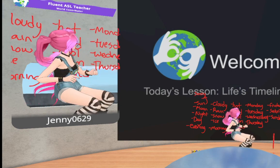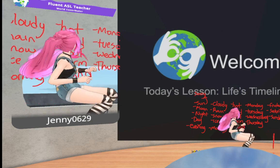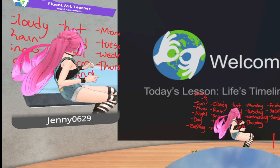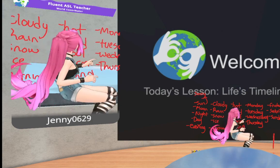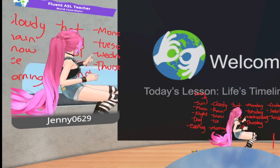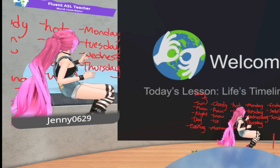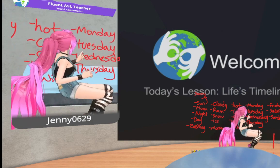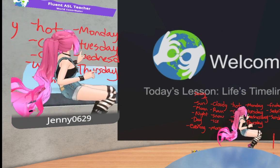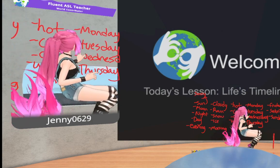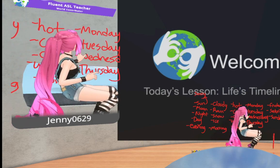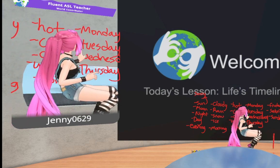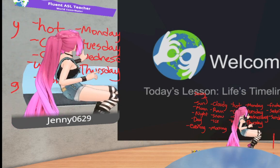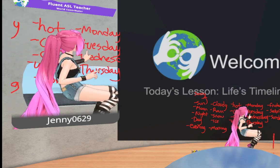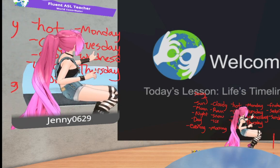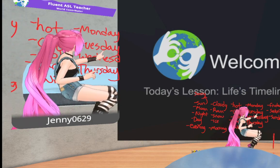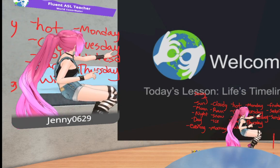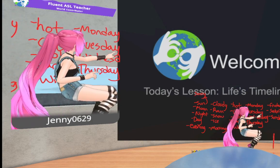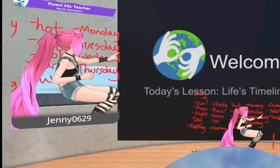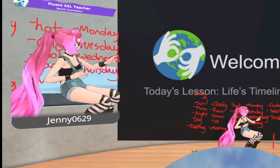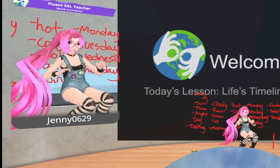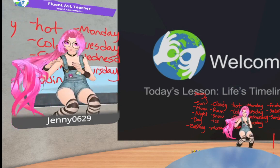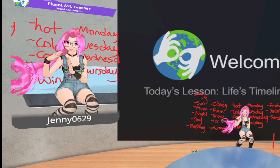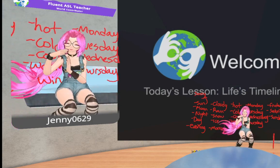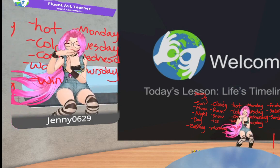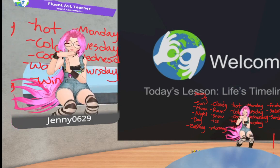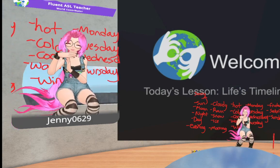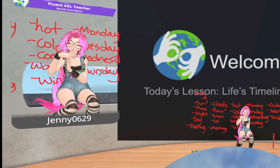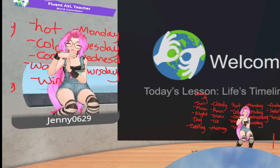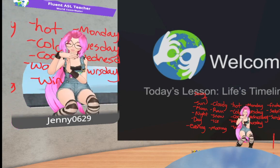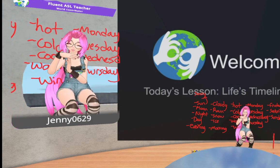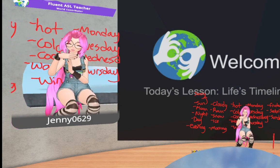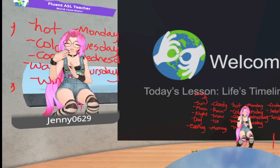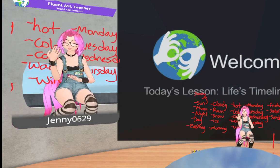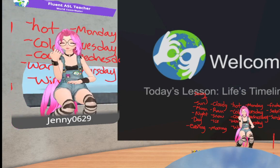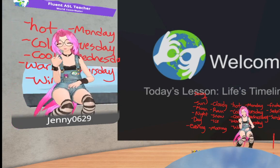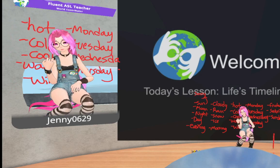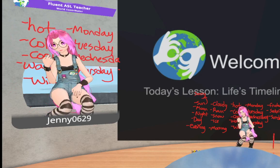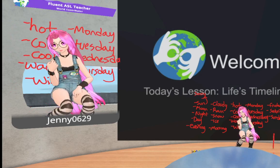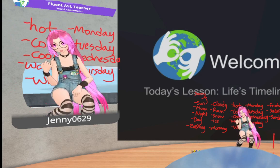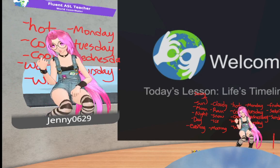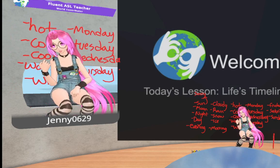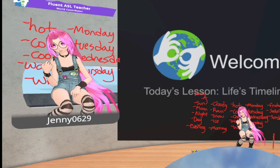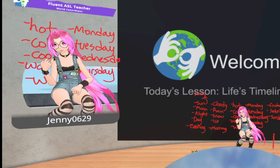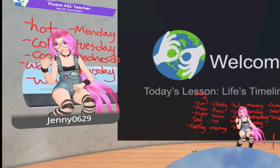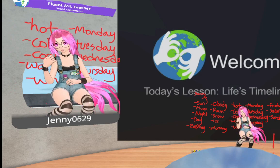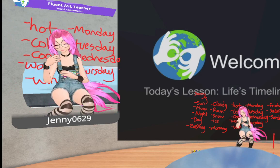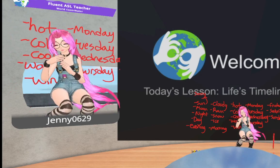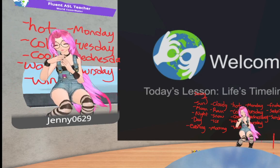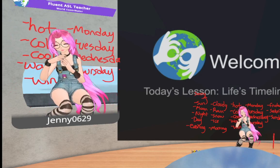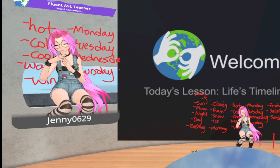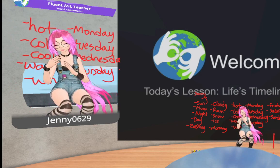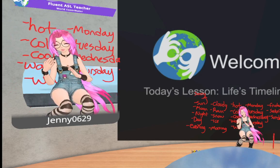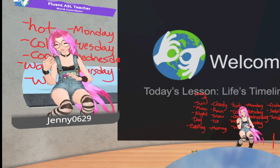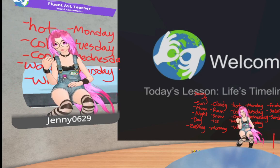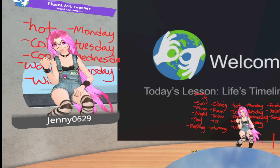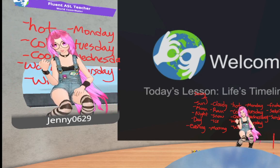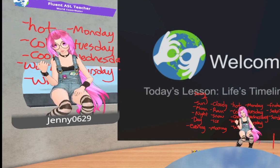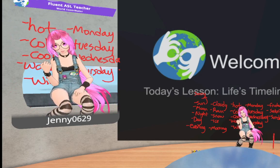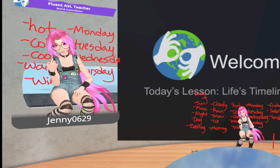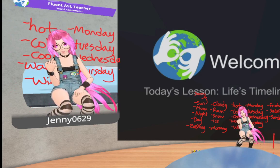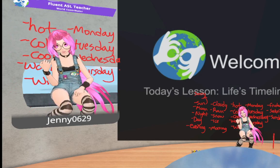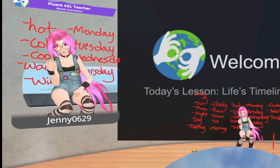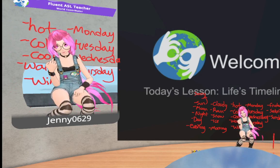that's fine. And then Tuesday, letter T. Tuesday. T